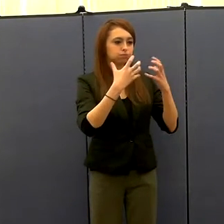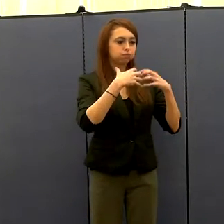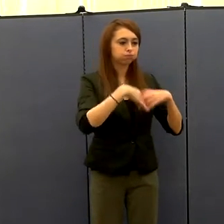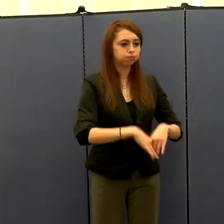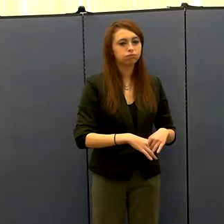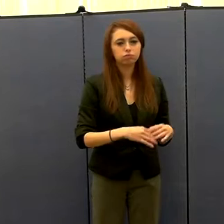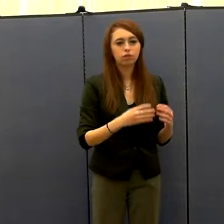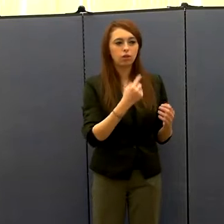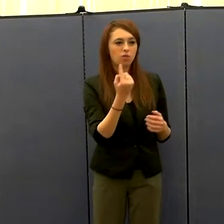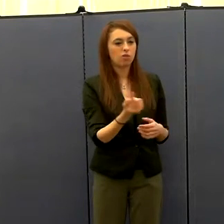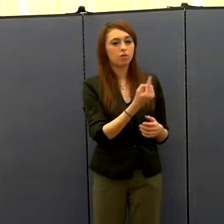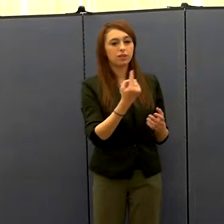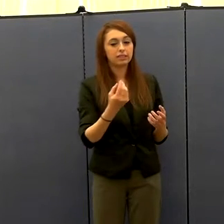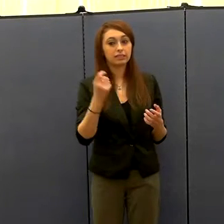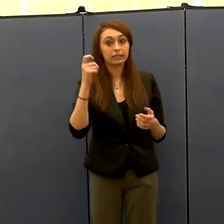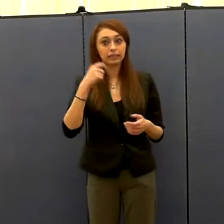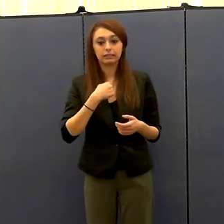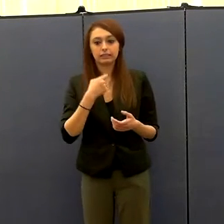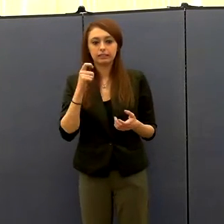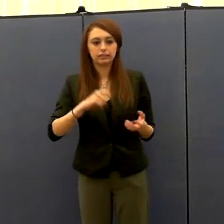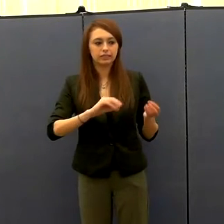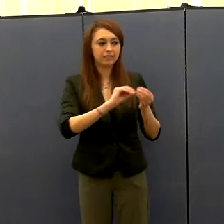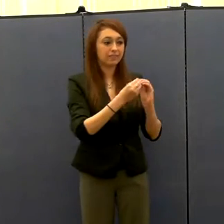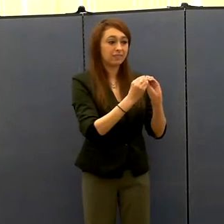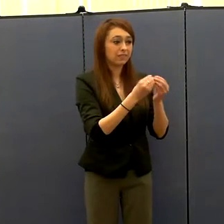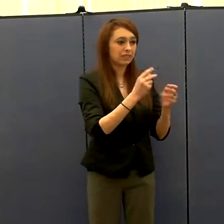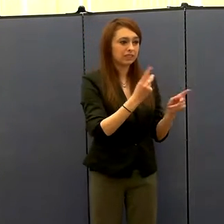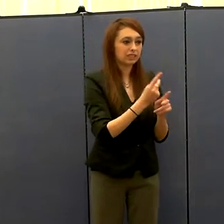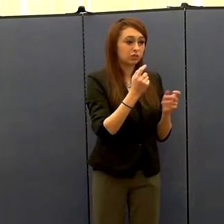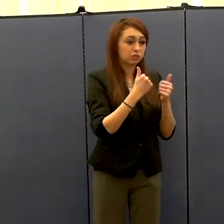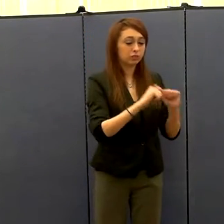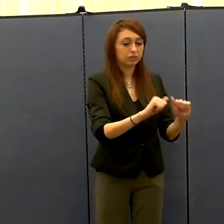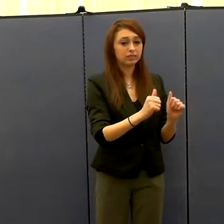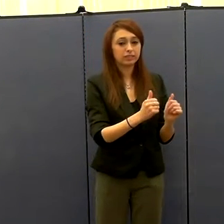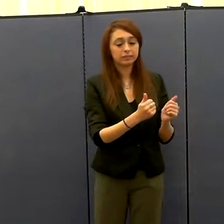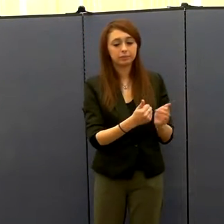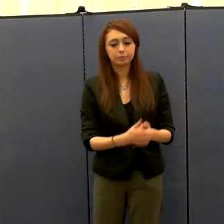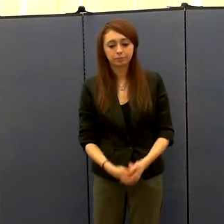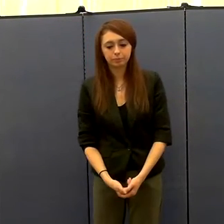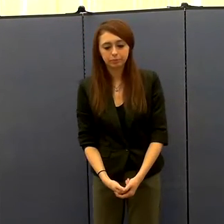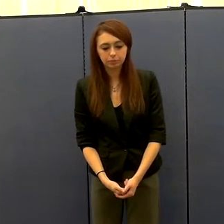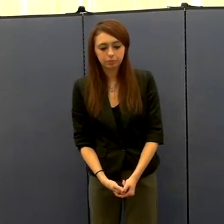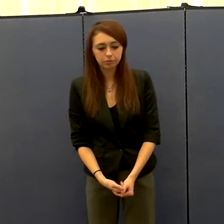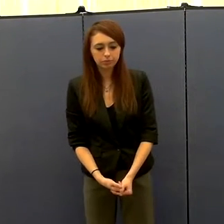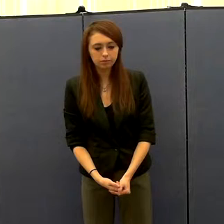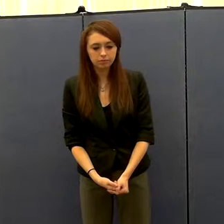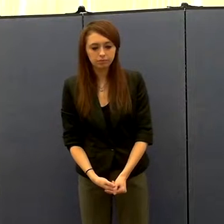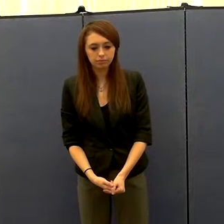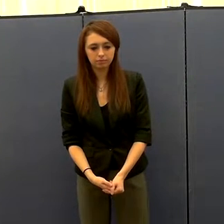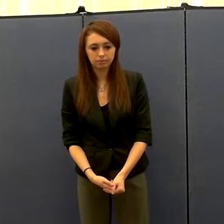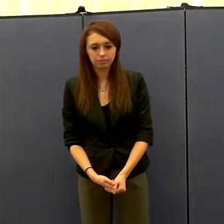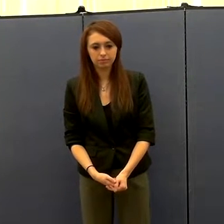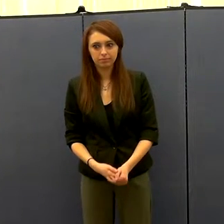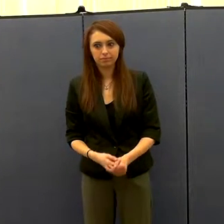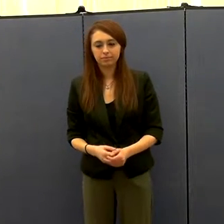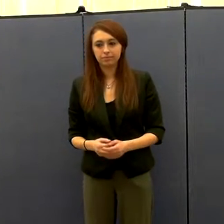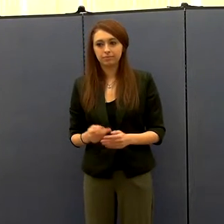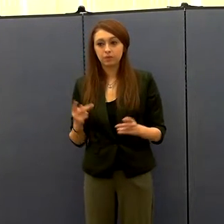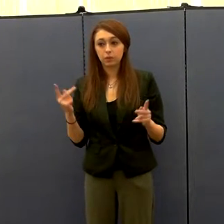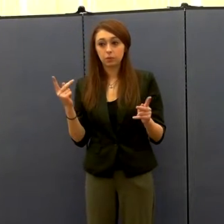lot. But the worst was having to record chapel services and all the talks that happened in the chapel. We